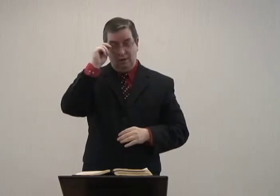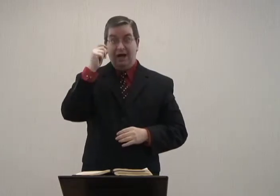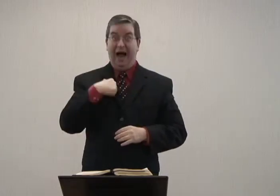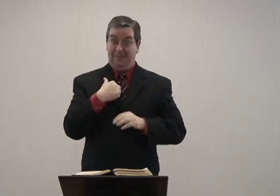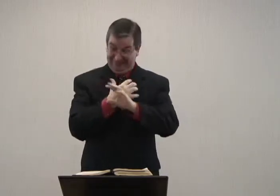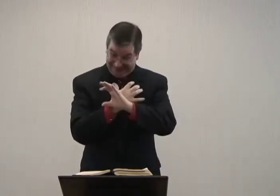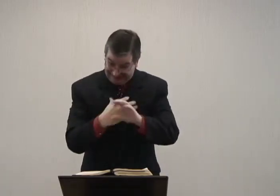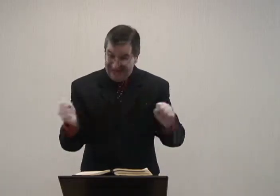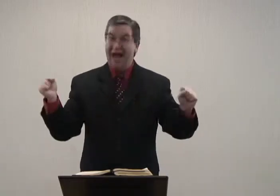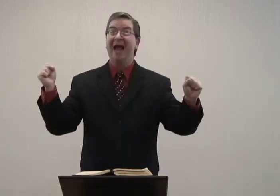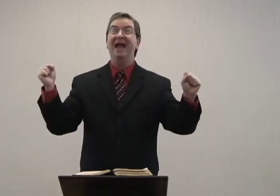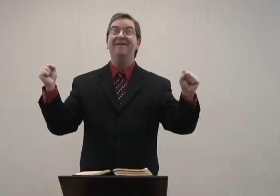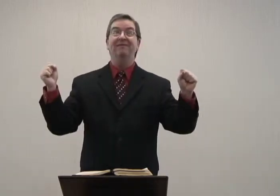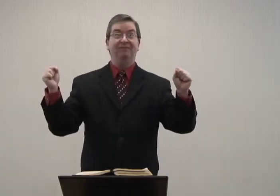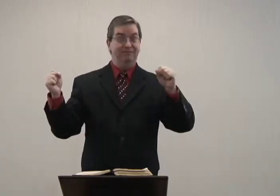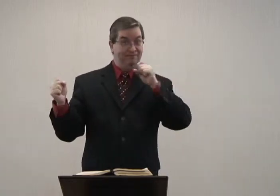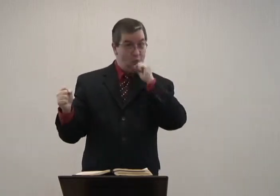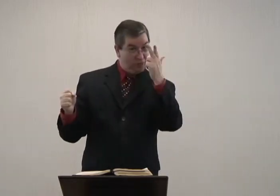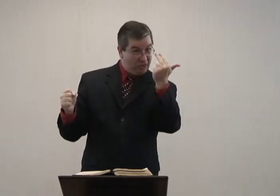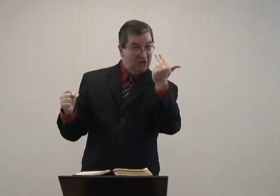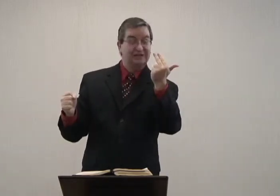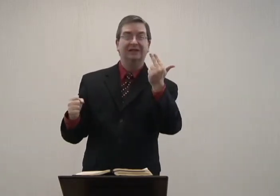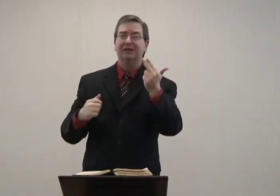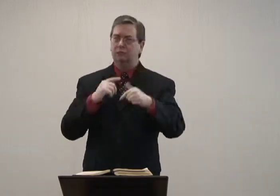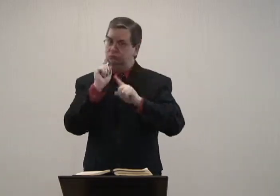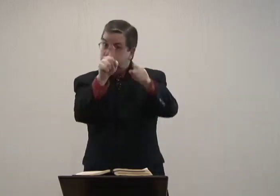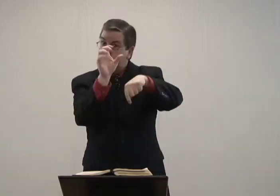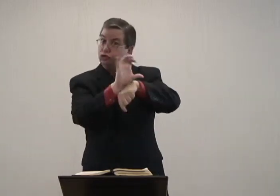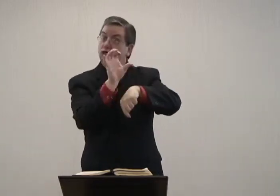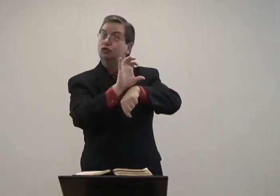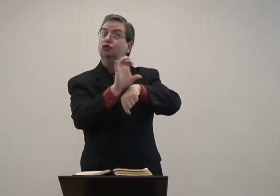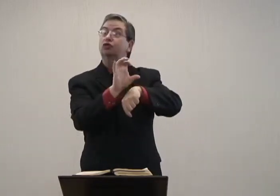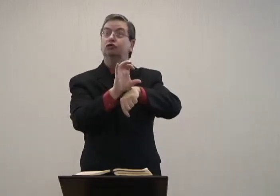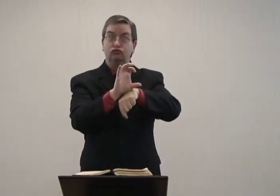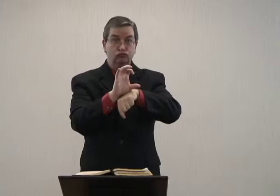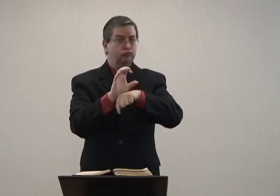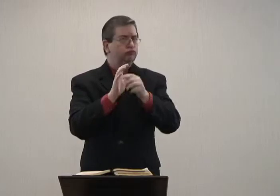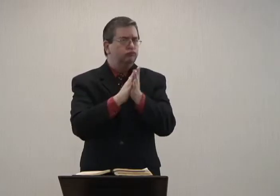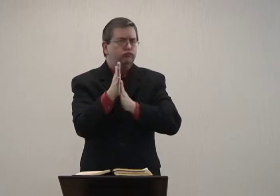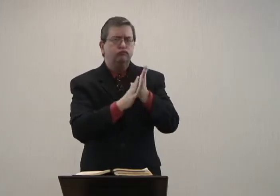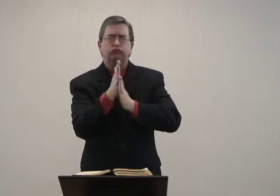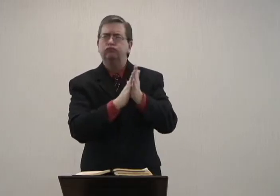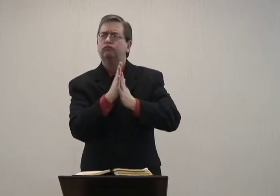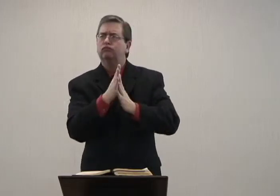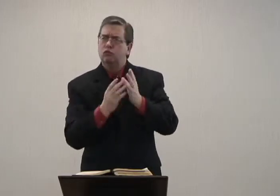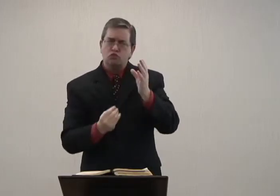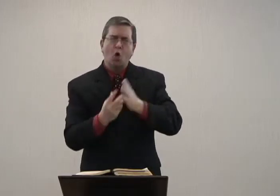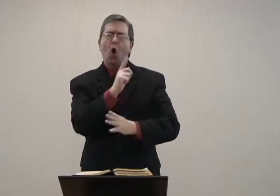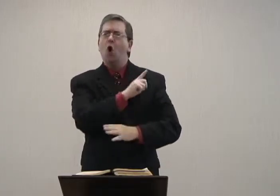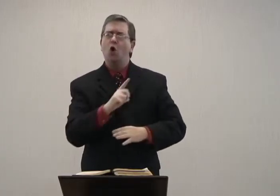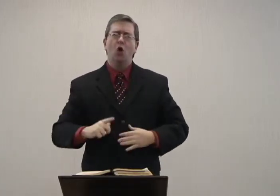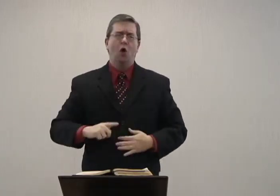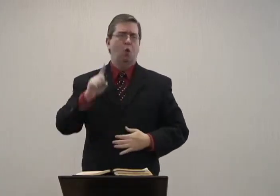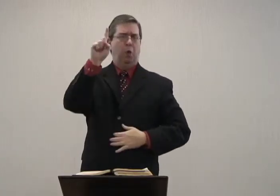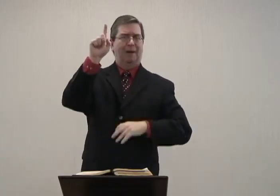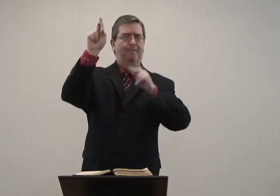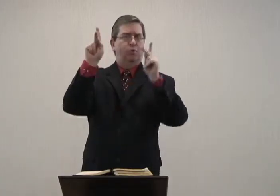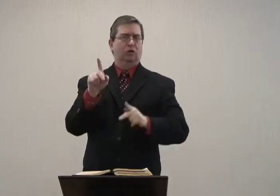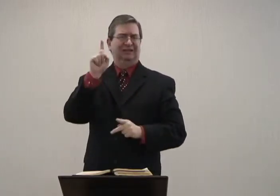anyways, I got saved when I was 13. I went to church. I was